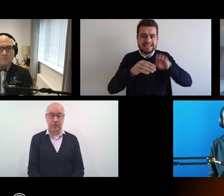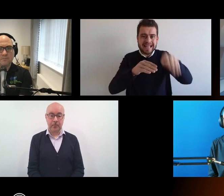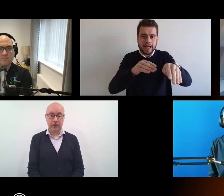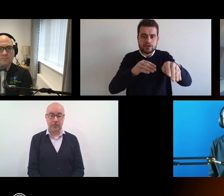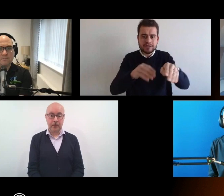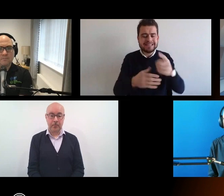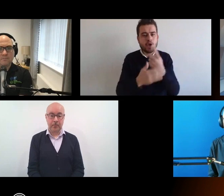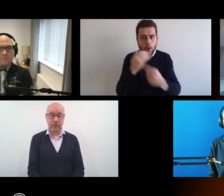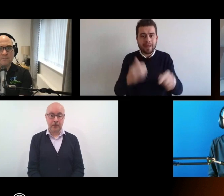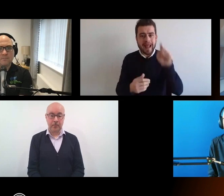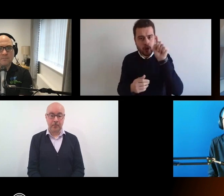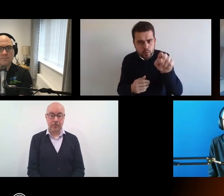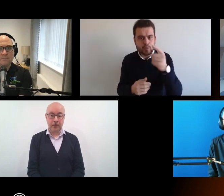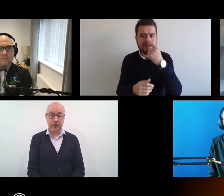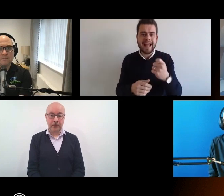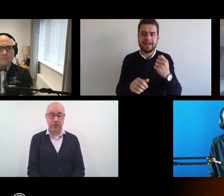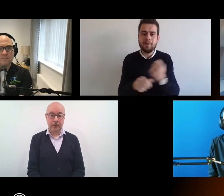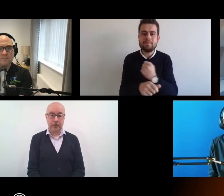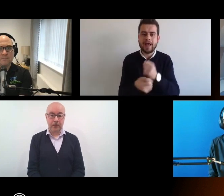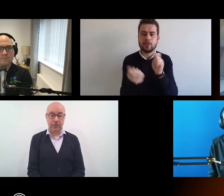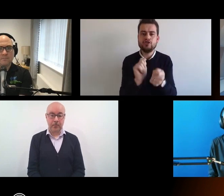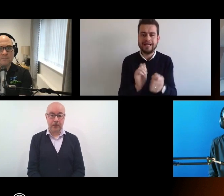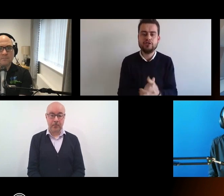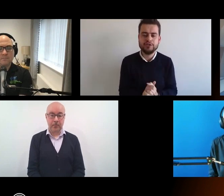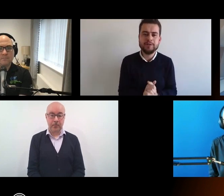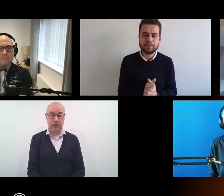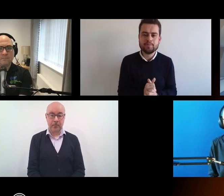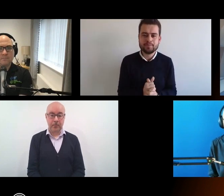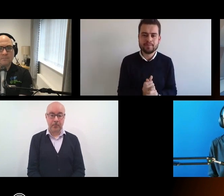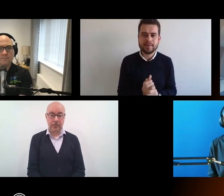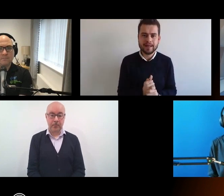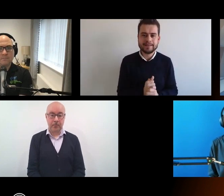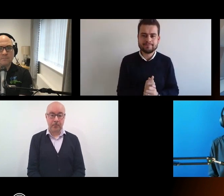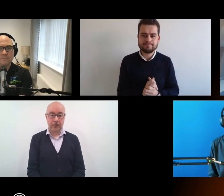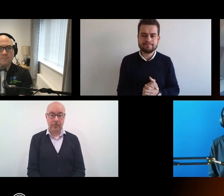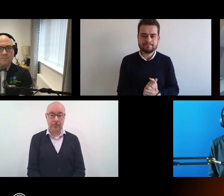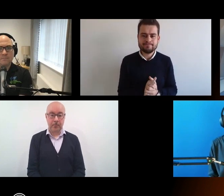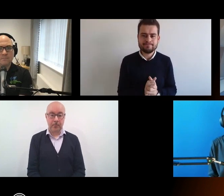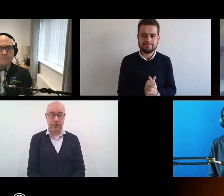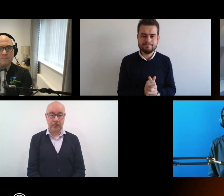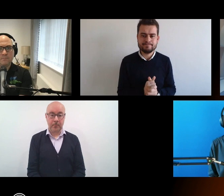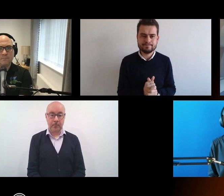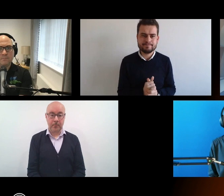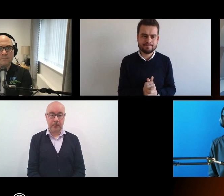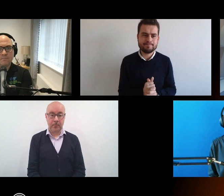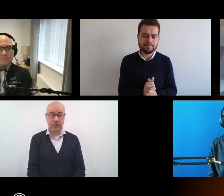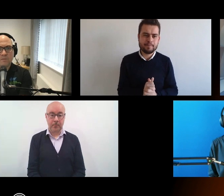yes. That's the final step, but only you can make that change.